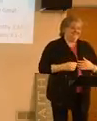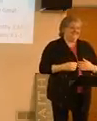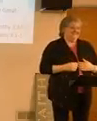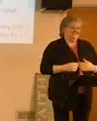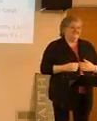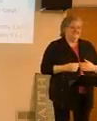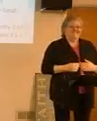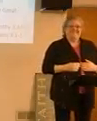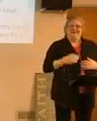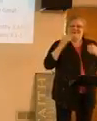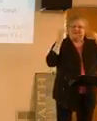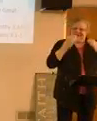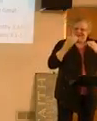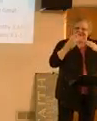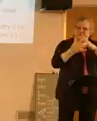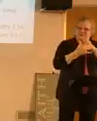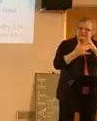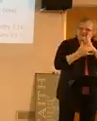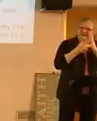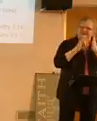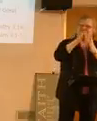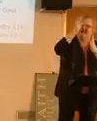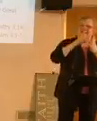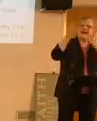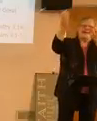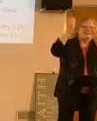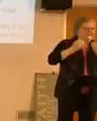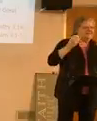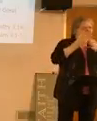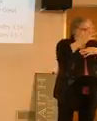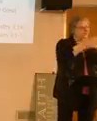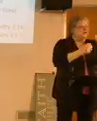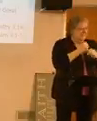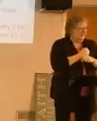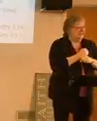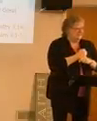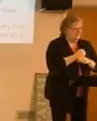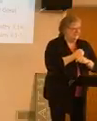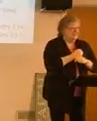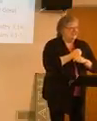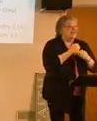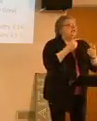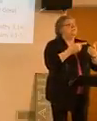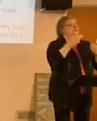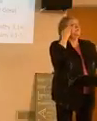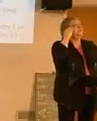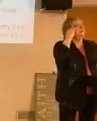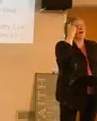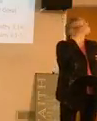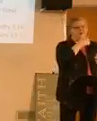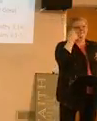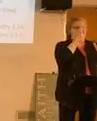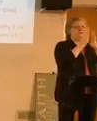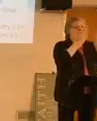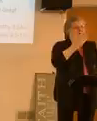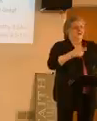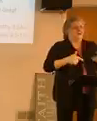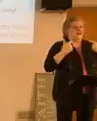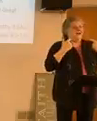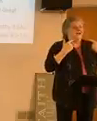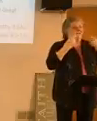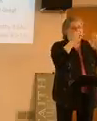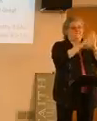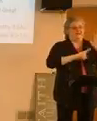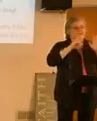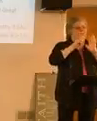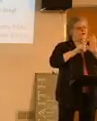the technology that God gives to us, for example, the Facebook live stream. I'm so grateful for